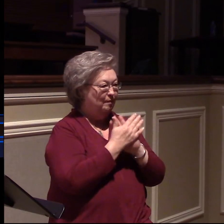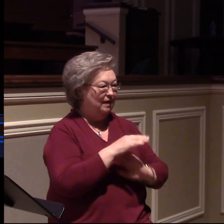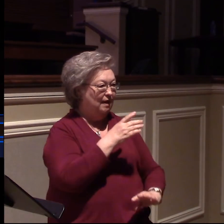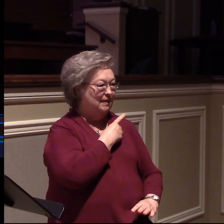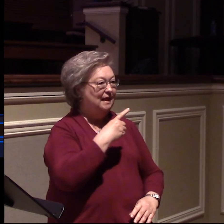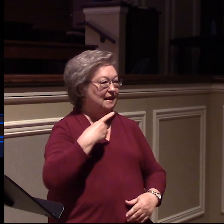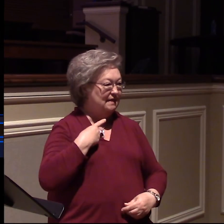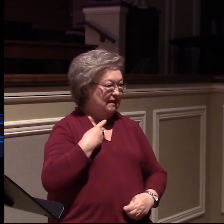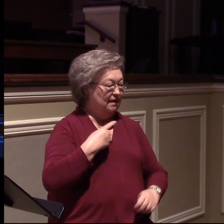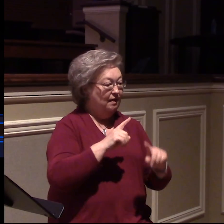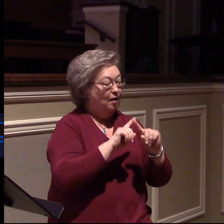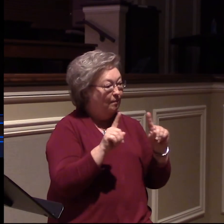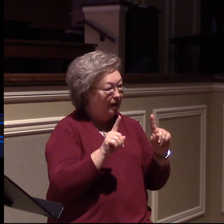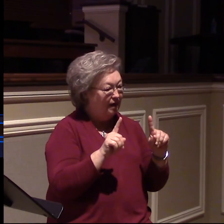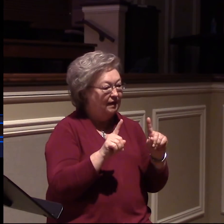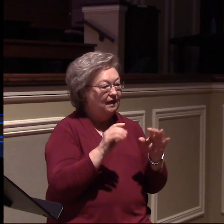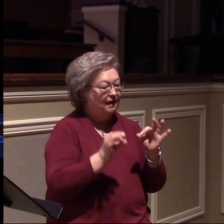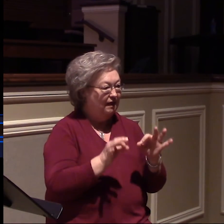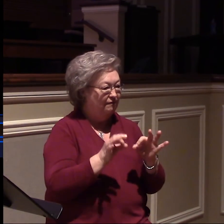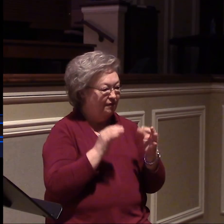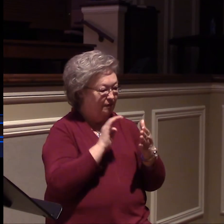character is a one of faithfulness